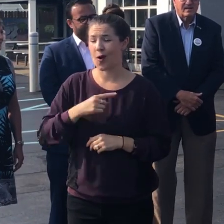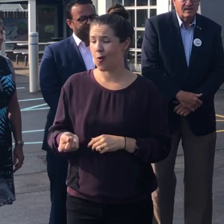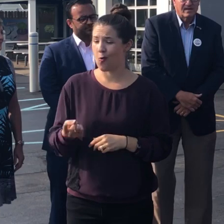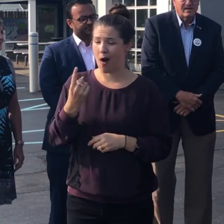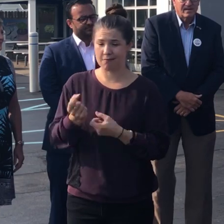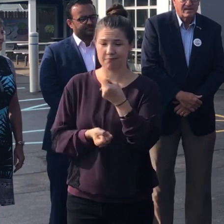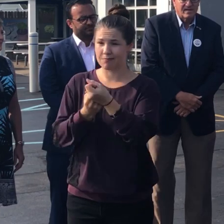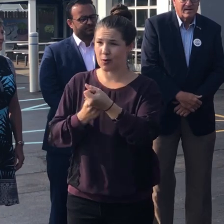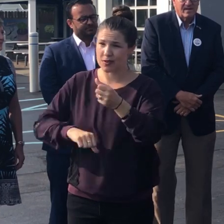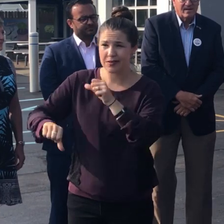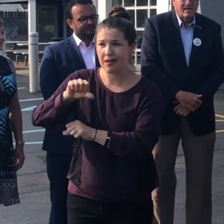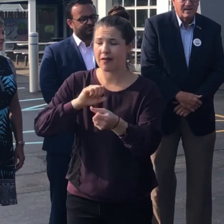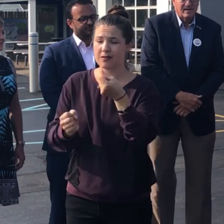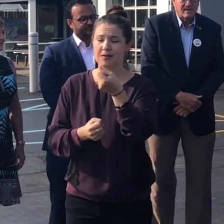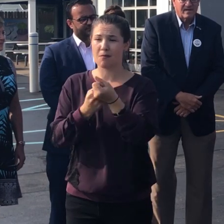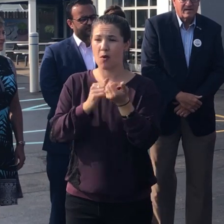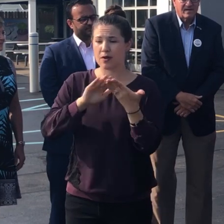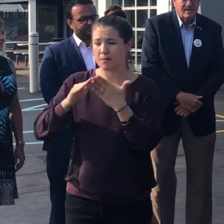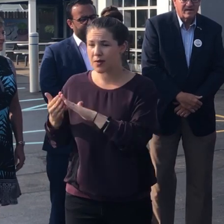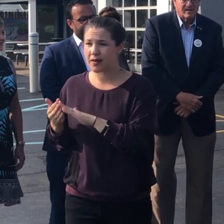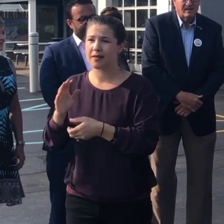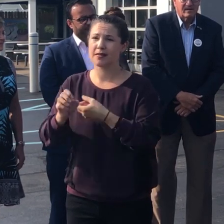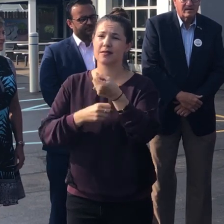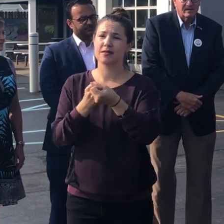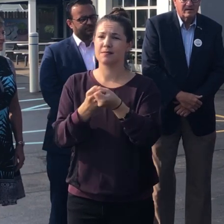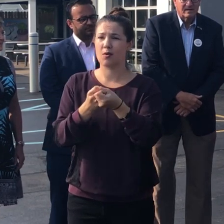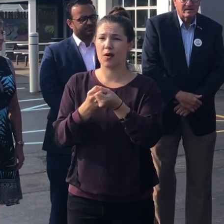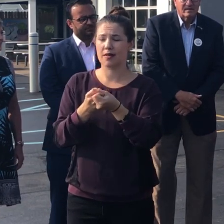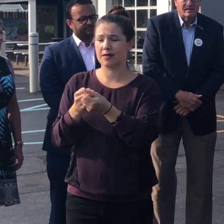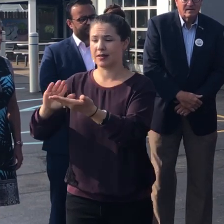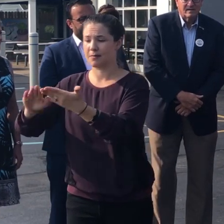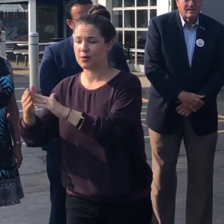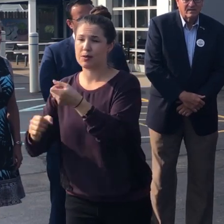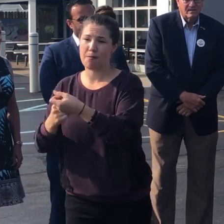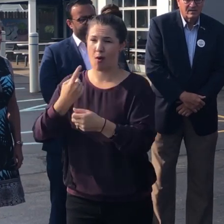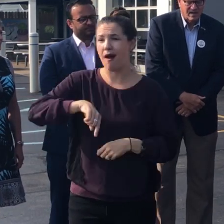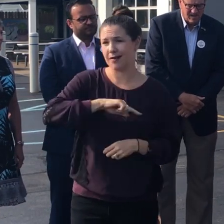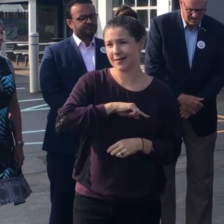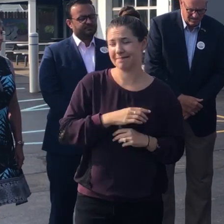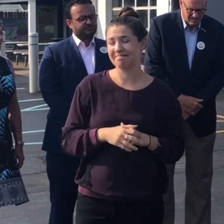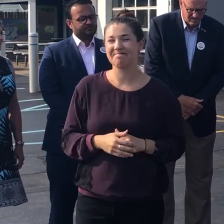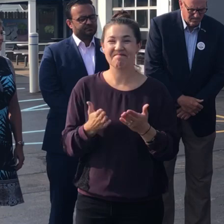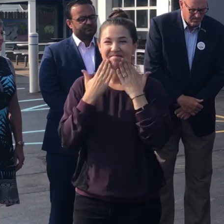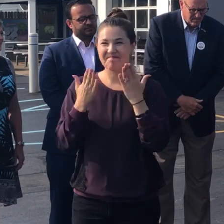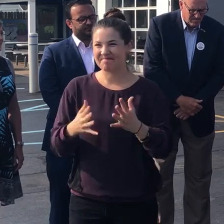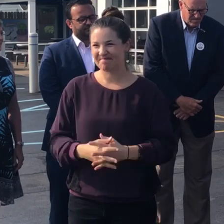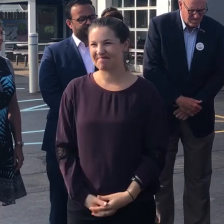to support our communities as well as our communities supporting us. So thank you.